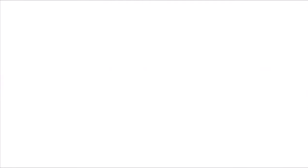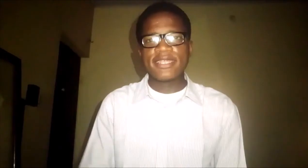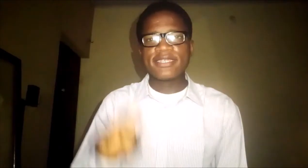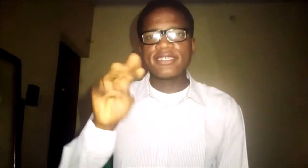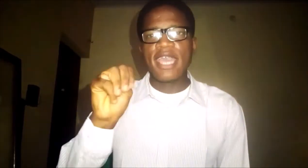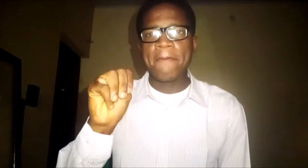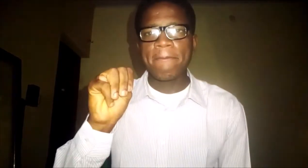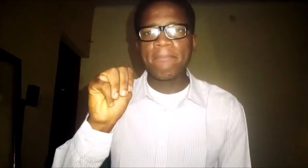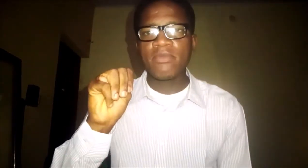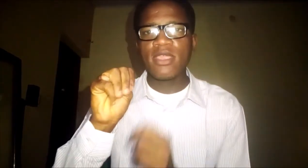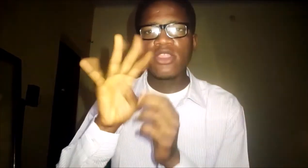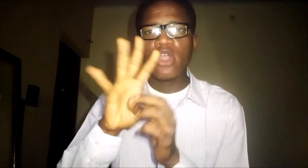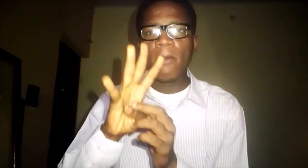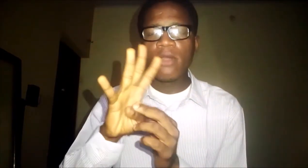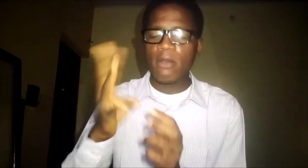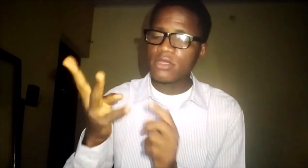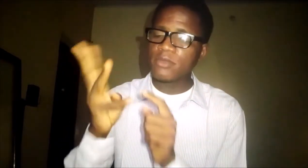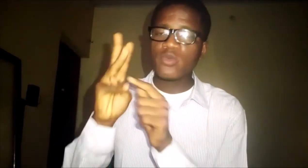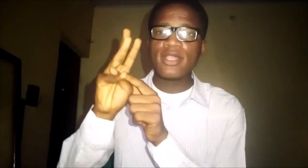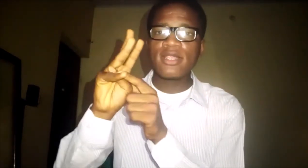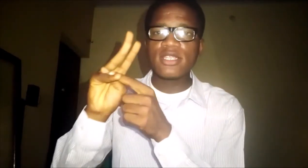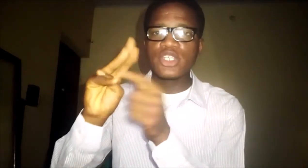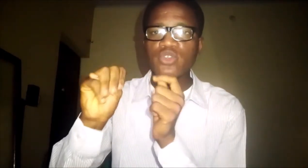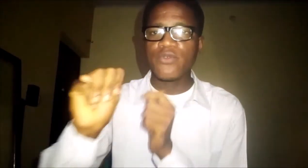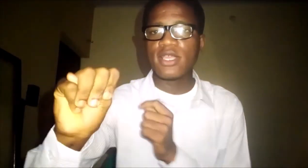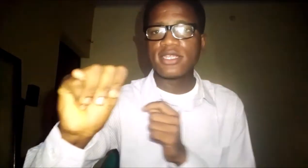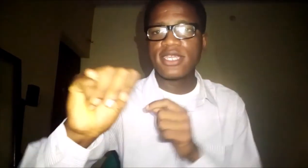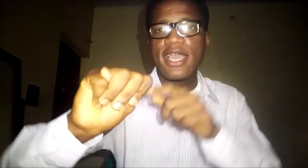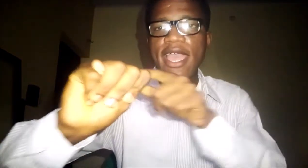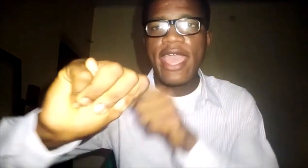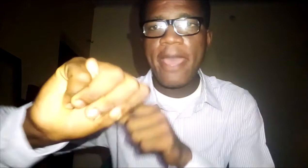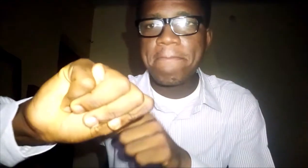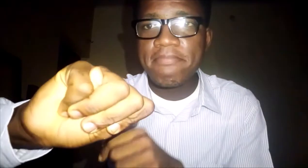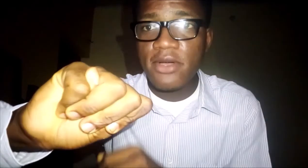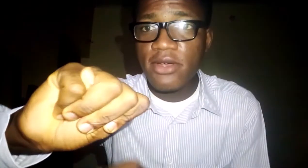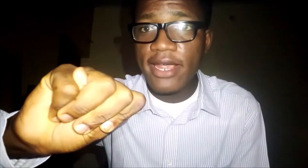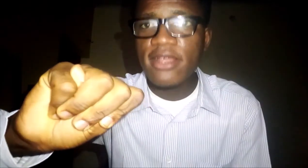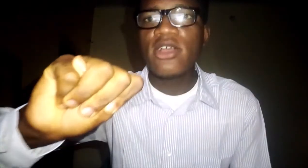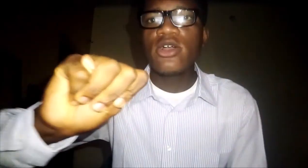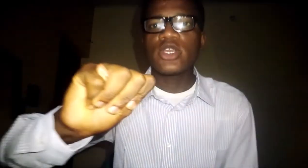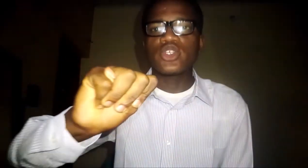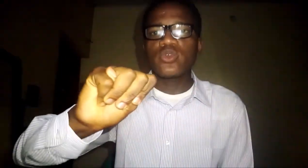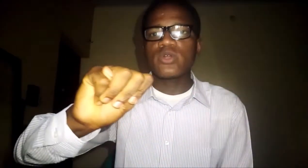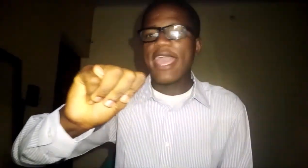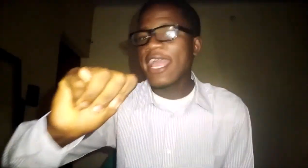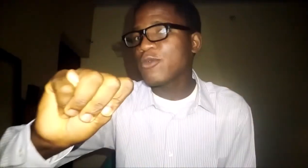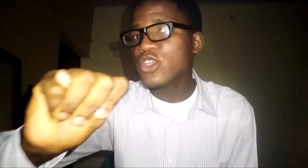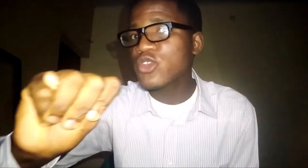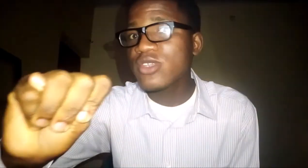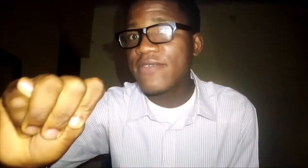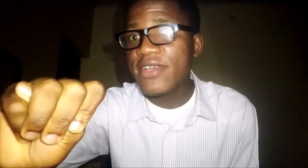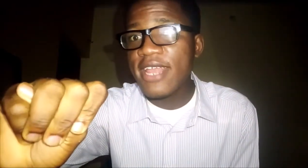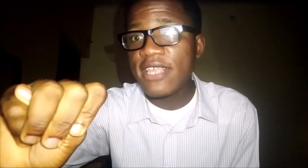This is M. The thumb comes in between these two fingers here. M, right? Okay, so N, we just go to the very next